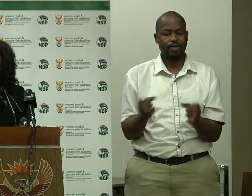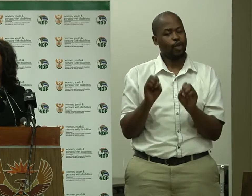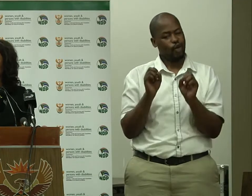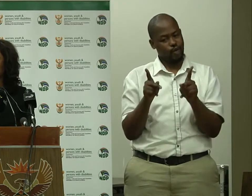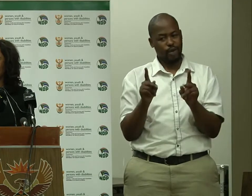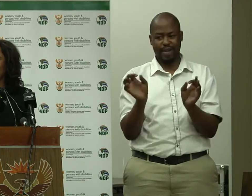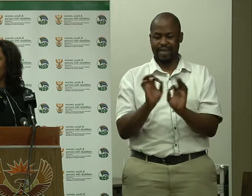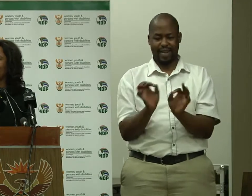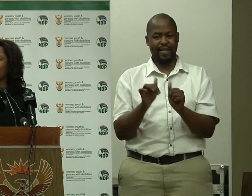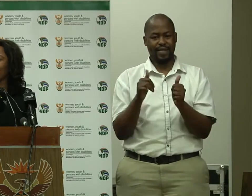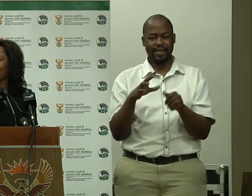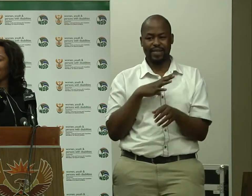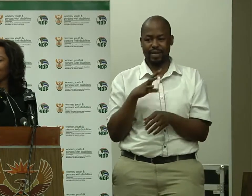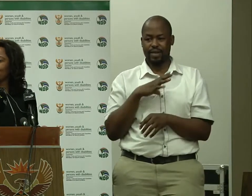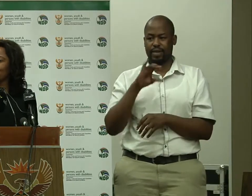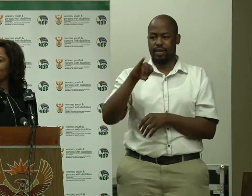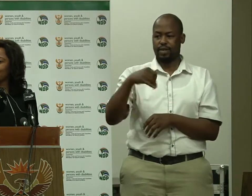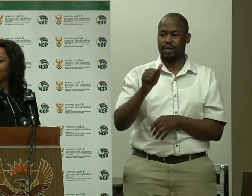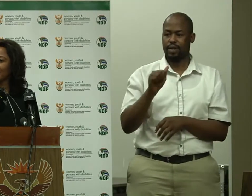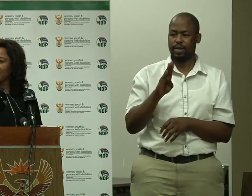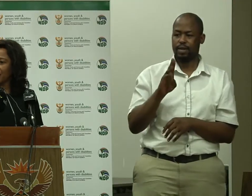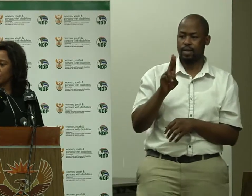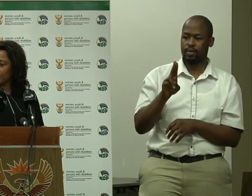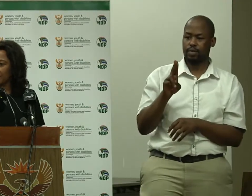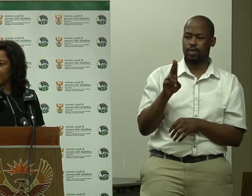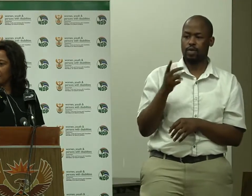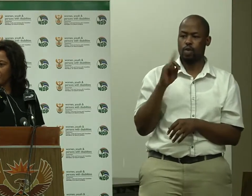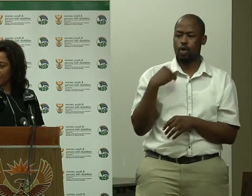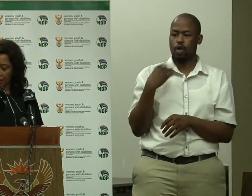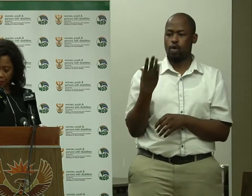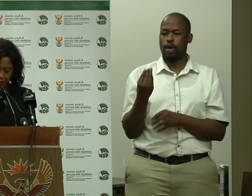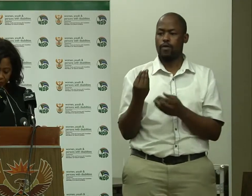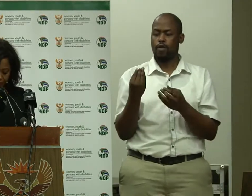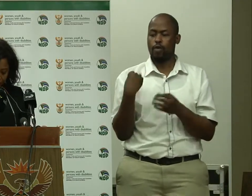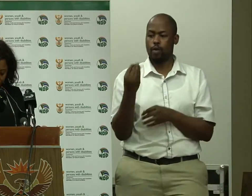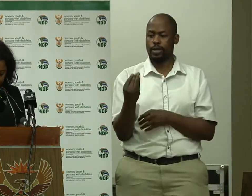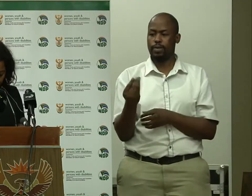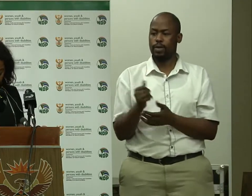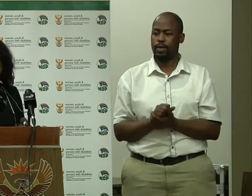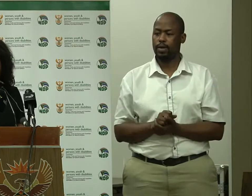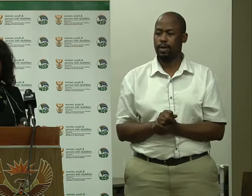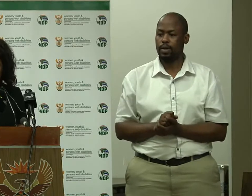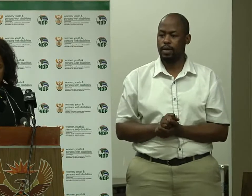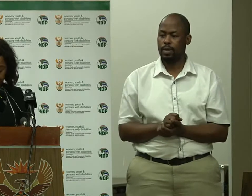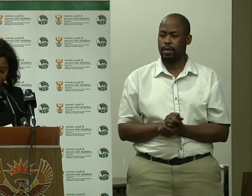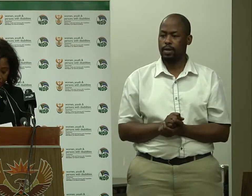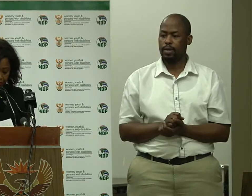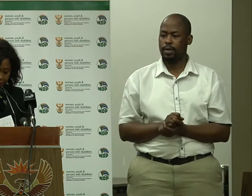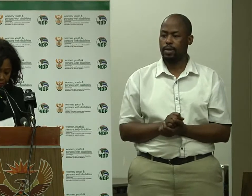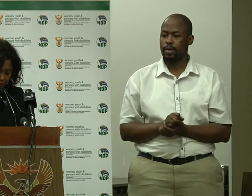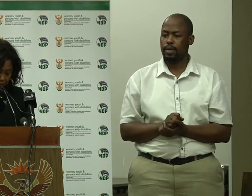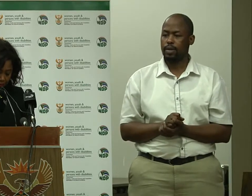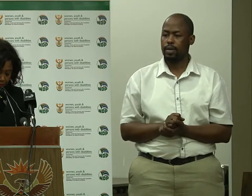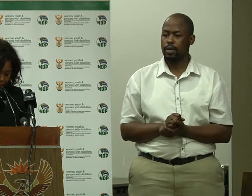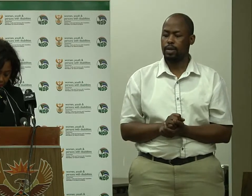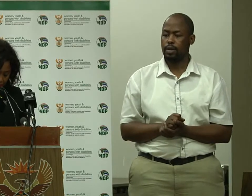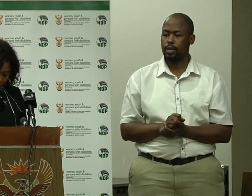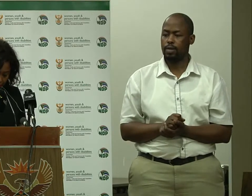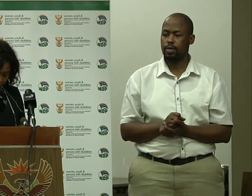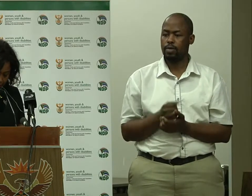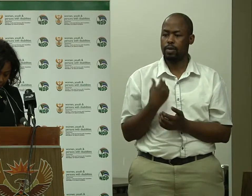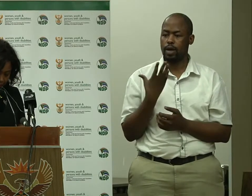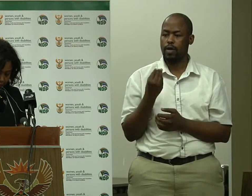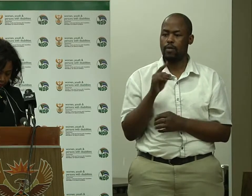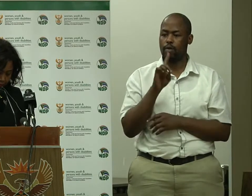Okay, if not, Jabu, can you read for us what we have on WhatsApp? Thanks, Maransu. I have a